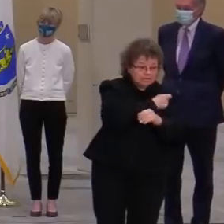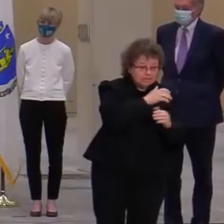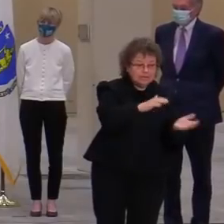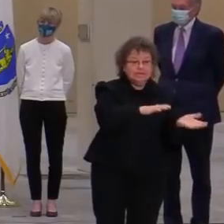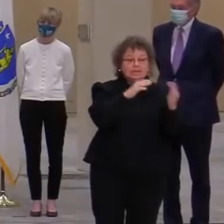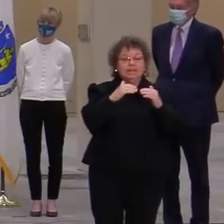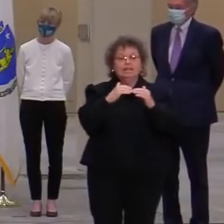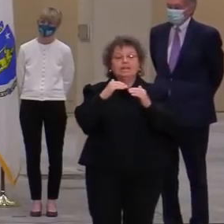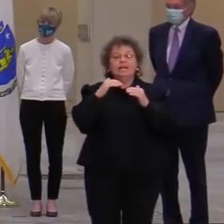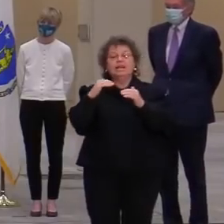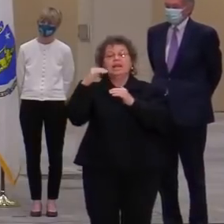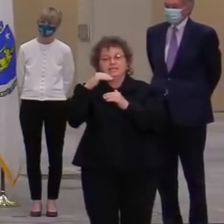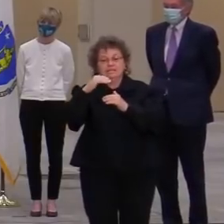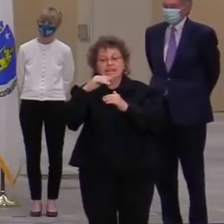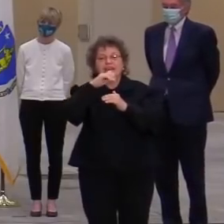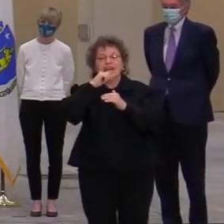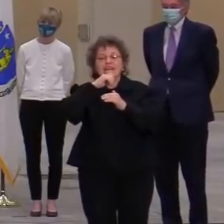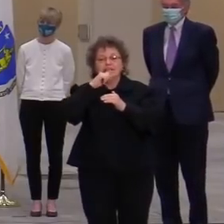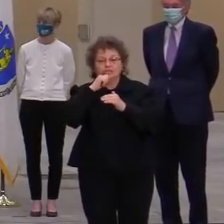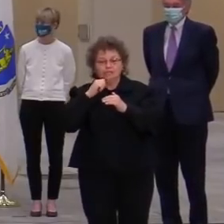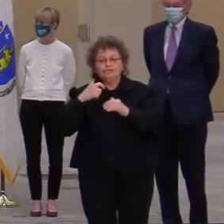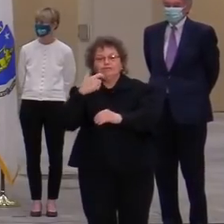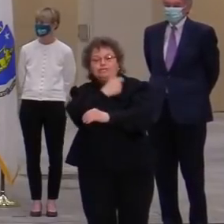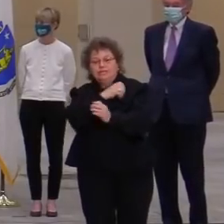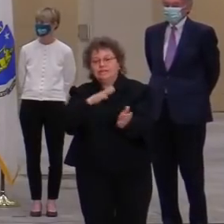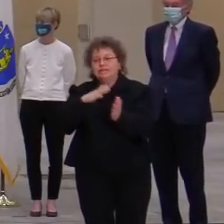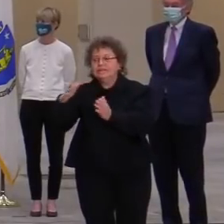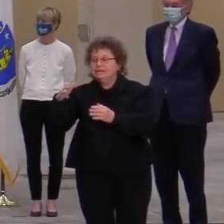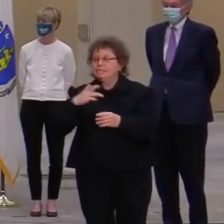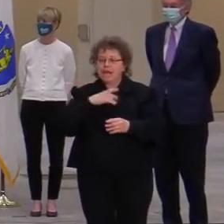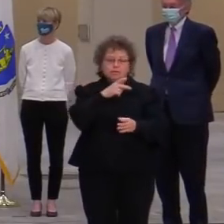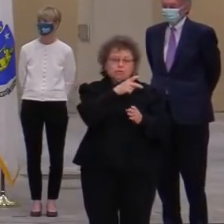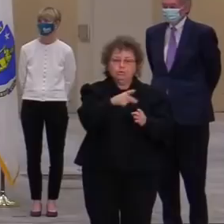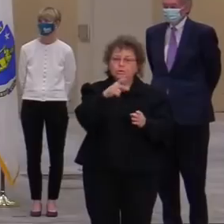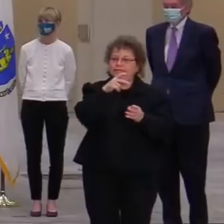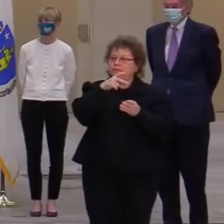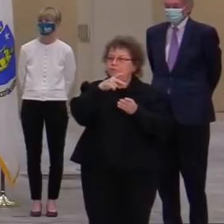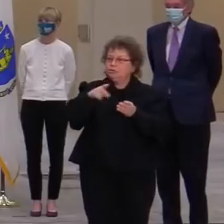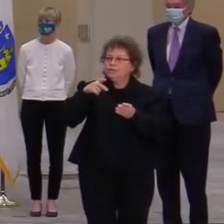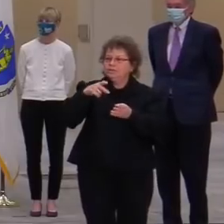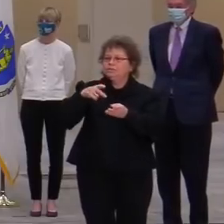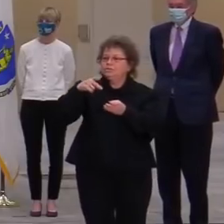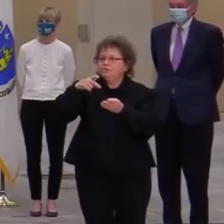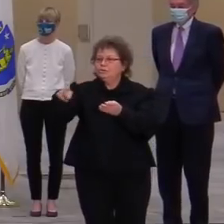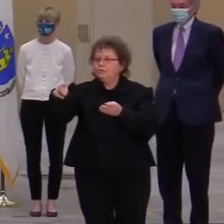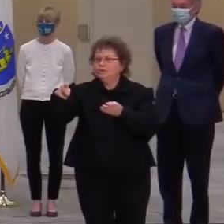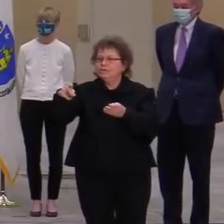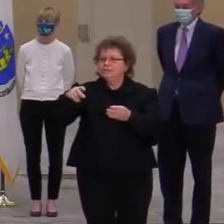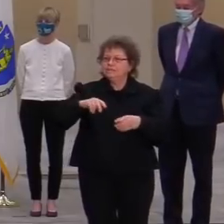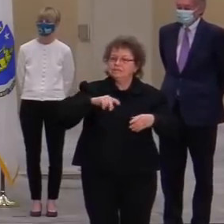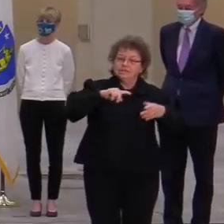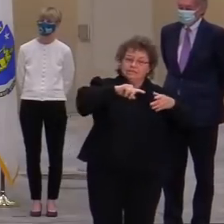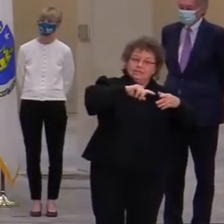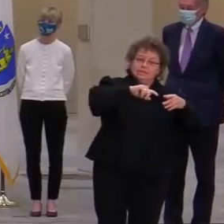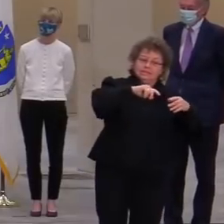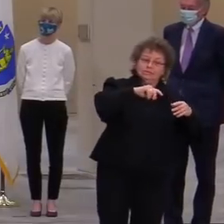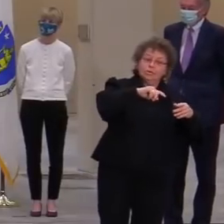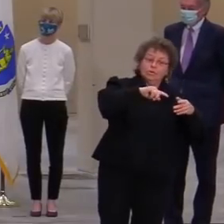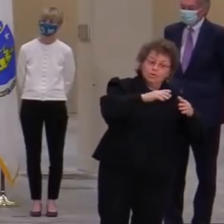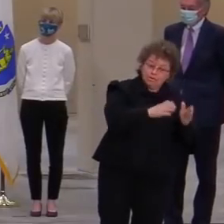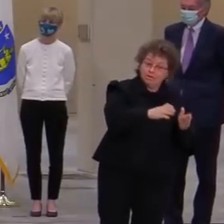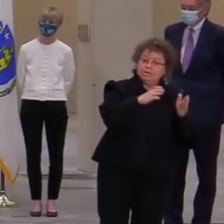next phase. And usually that's about a 2-week window between when we first open one and we move to